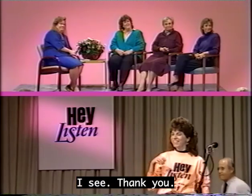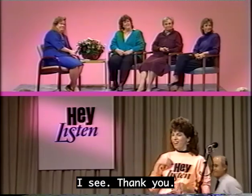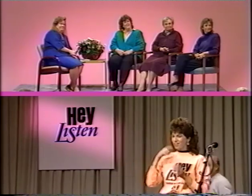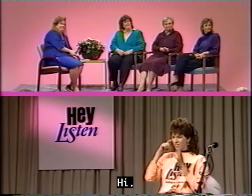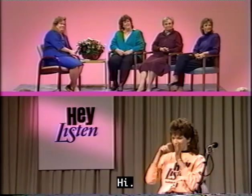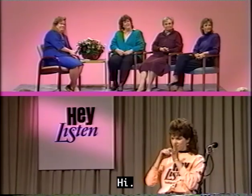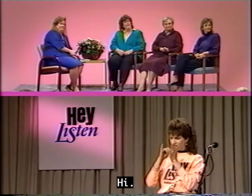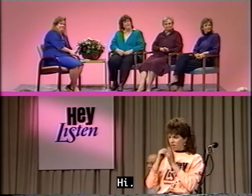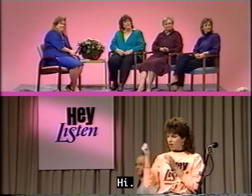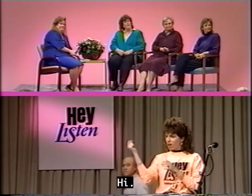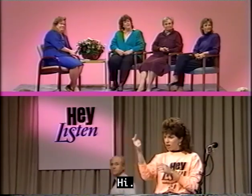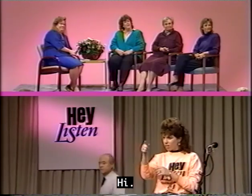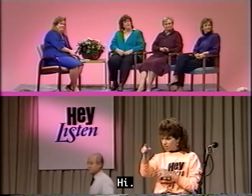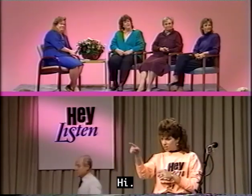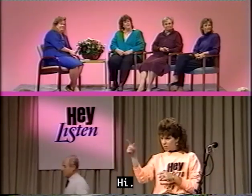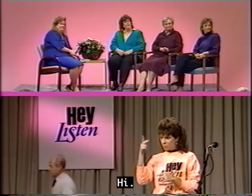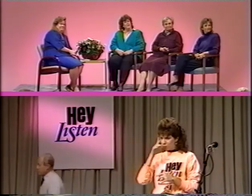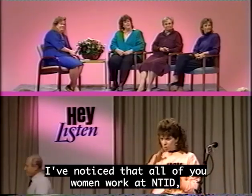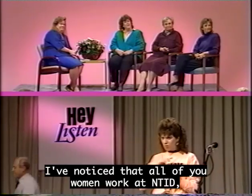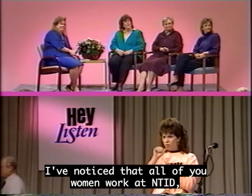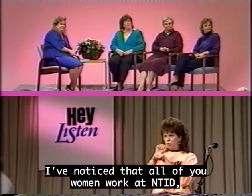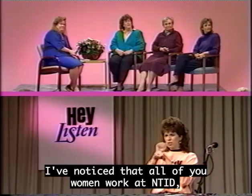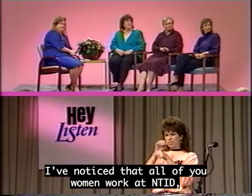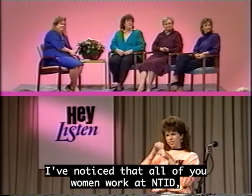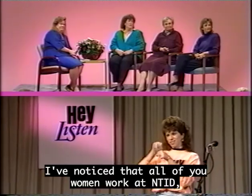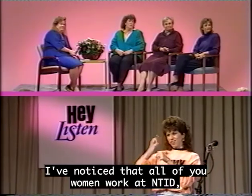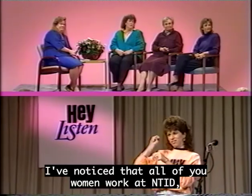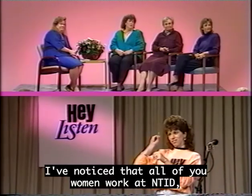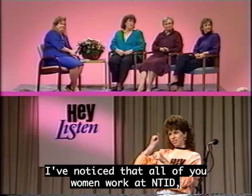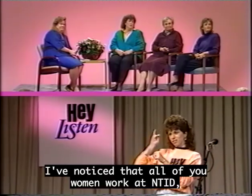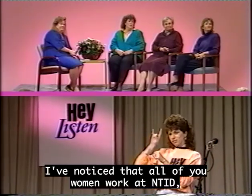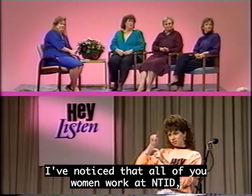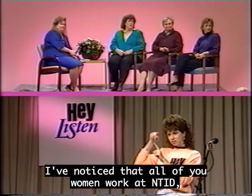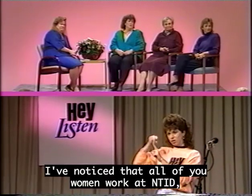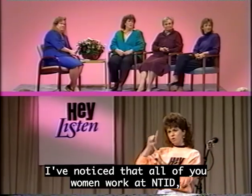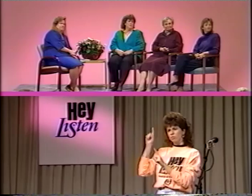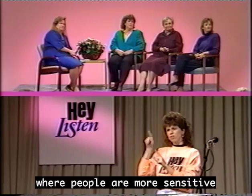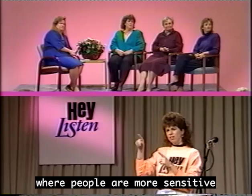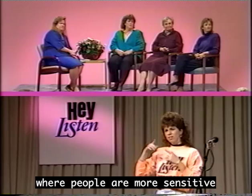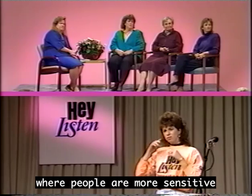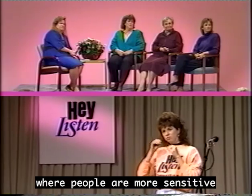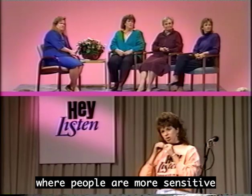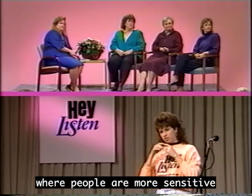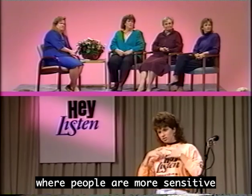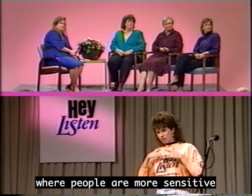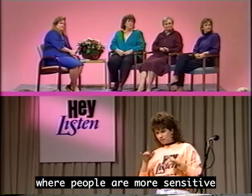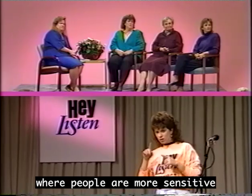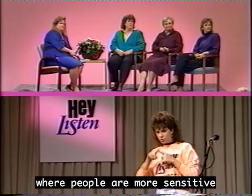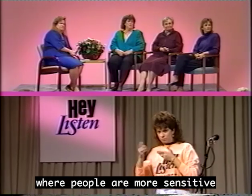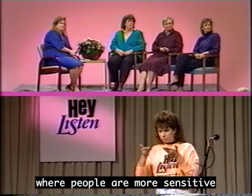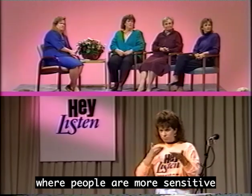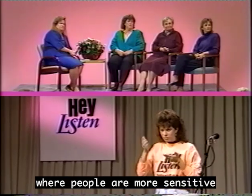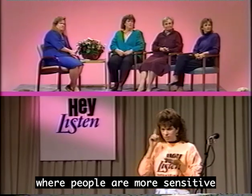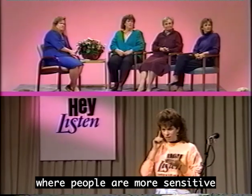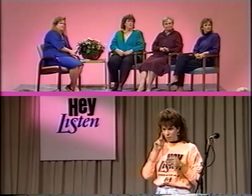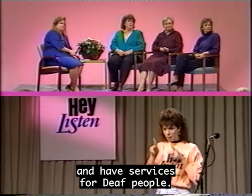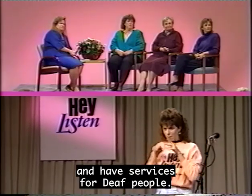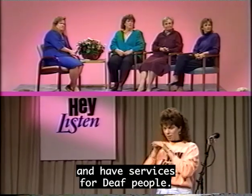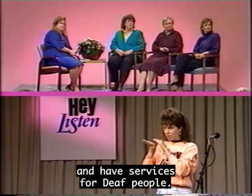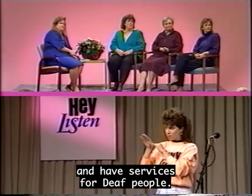Hi. I've noticed that all of you women work at NTID, where people are more sensitive and have